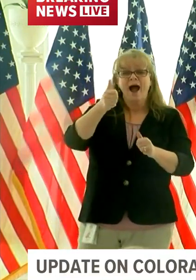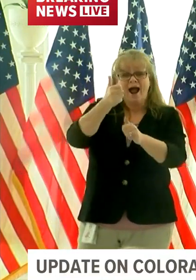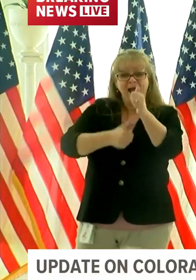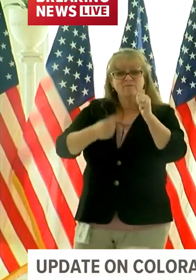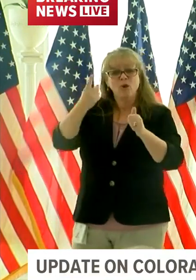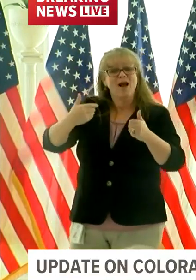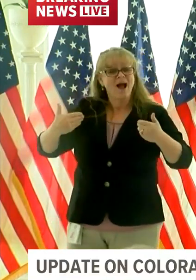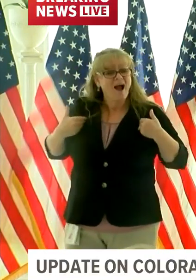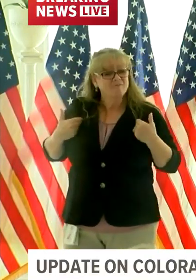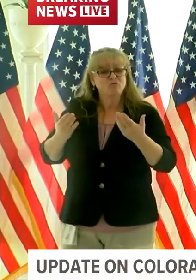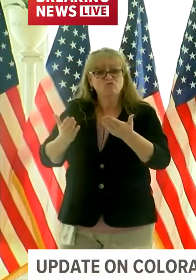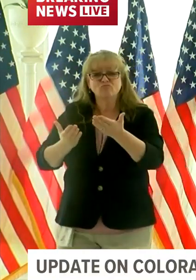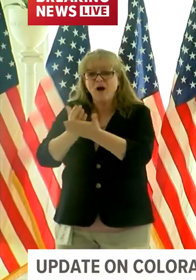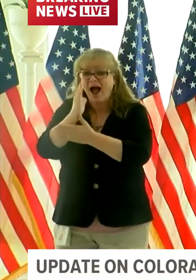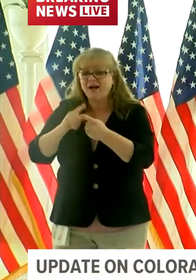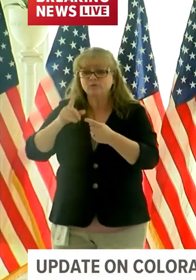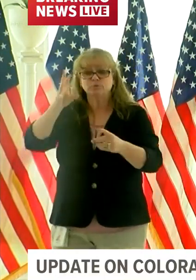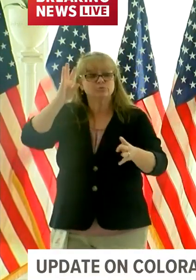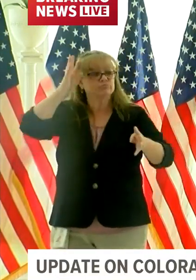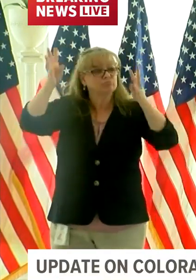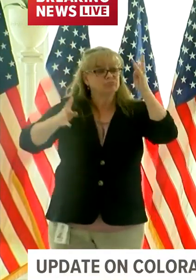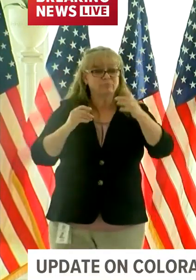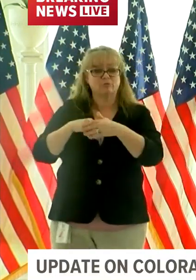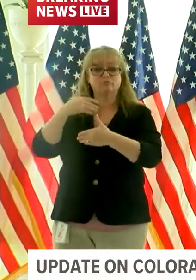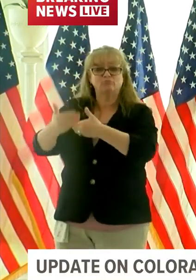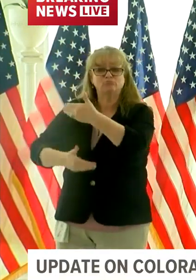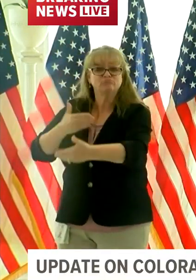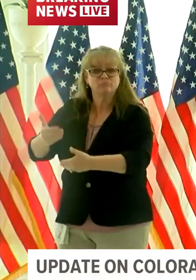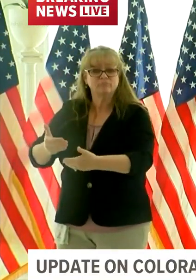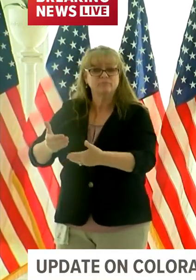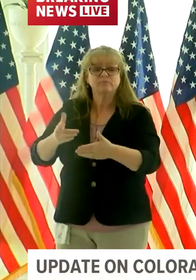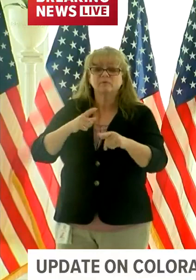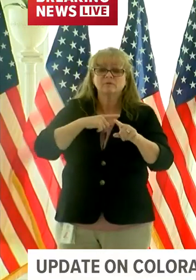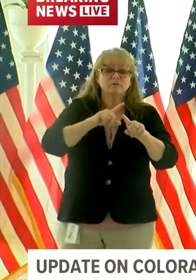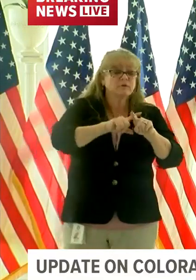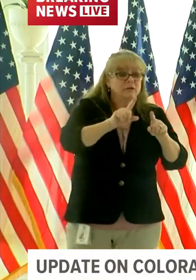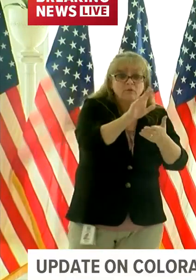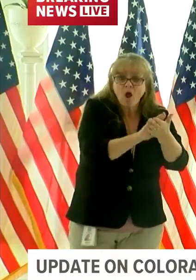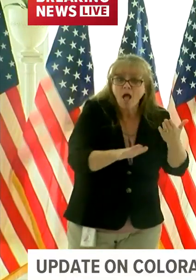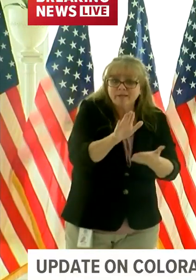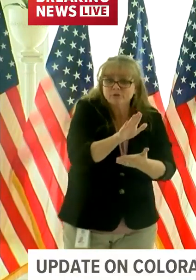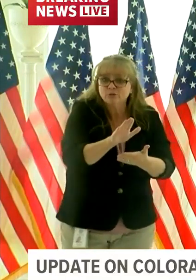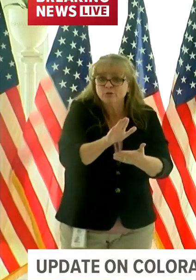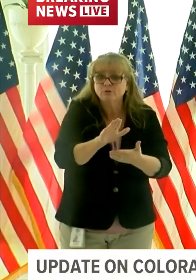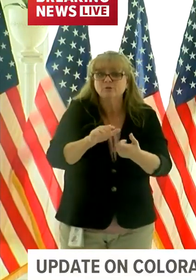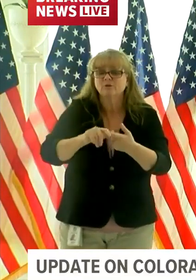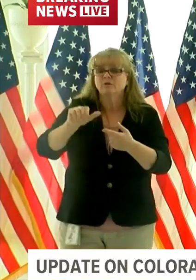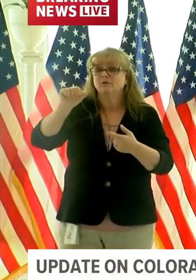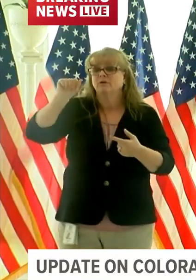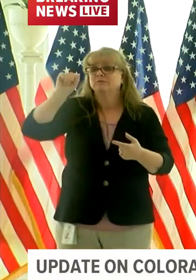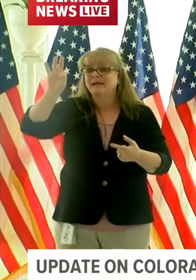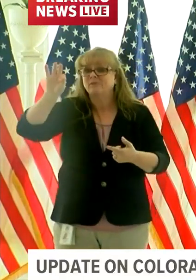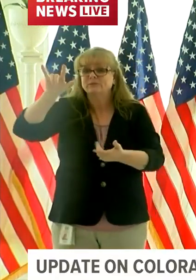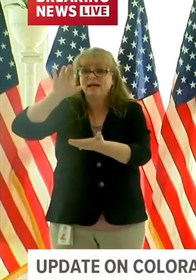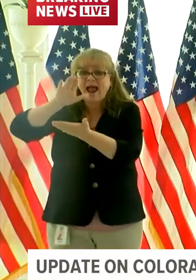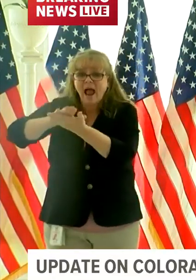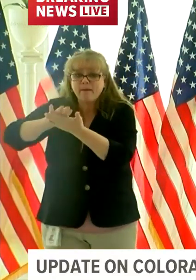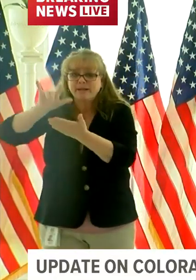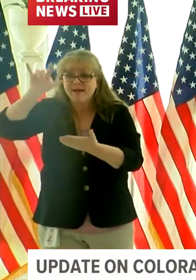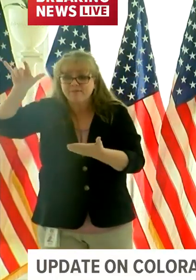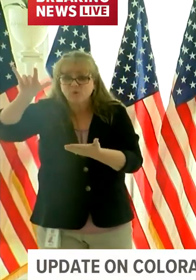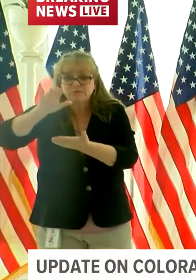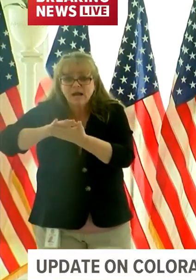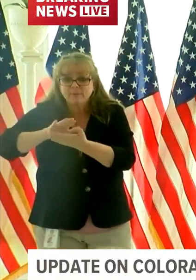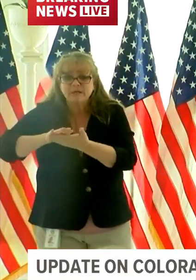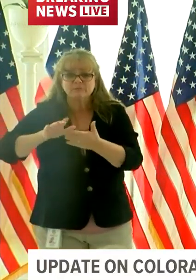districts, universities, the Air Force Academy are all really doing their best to figure out the best way to provide meaning without putting the lives of those